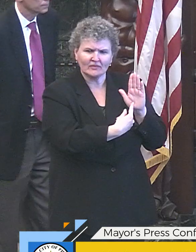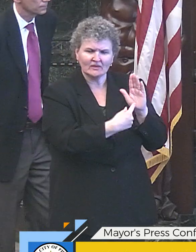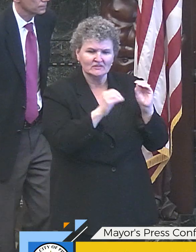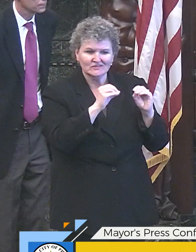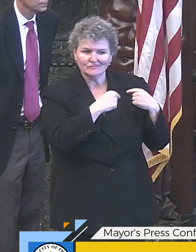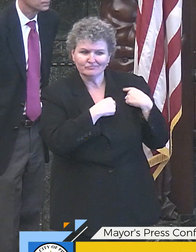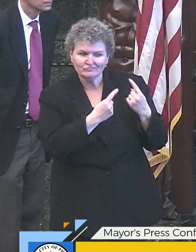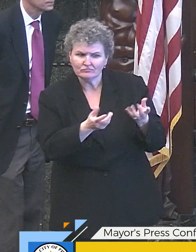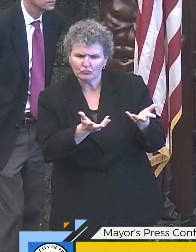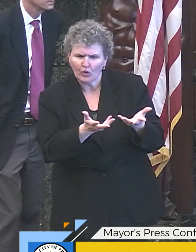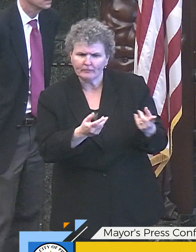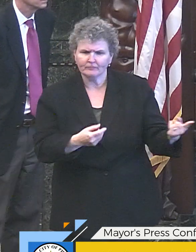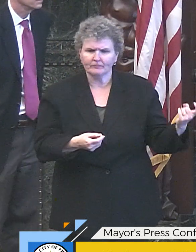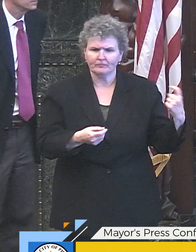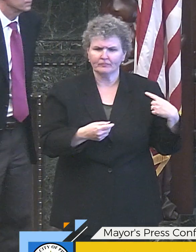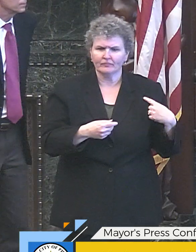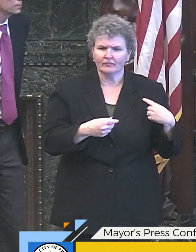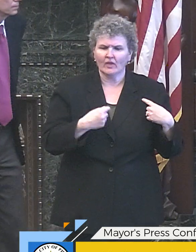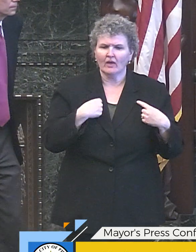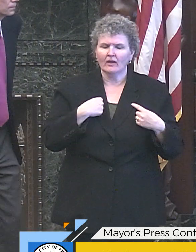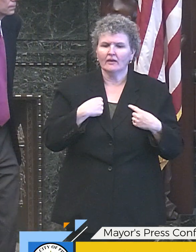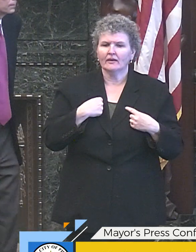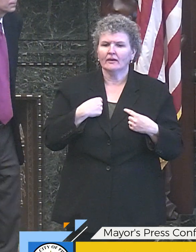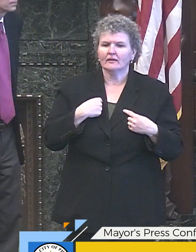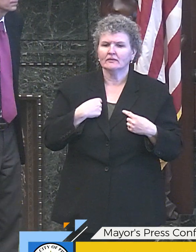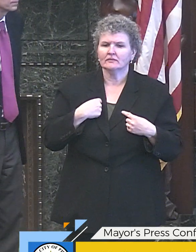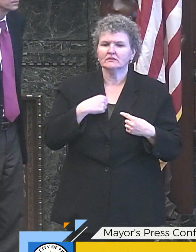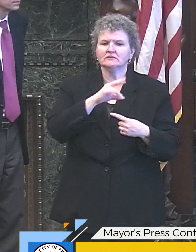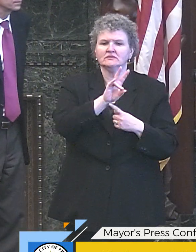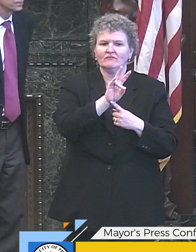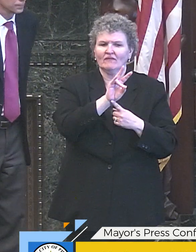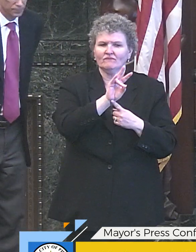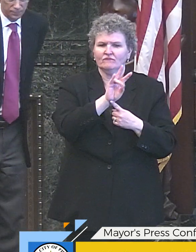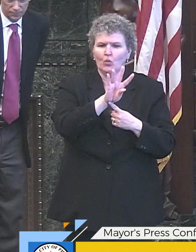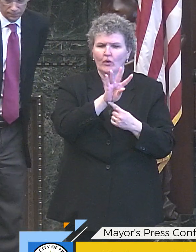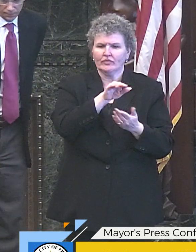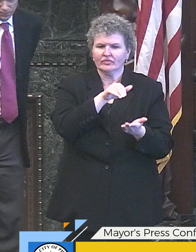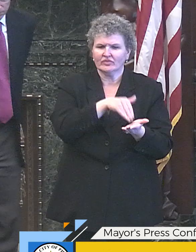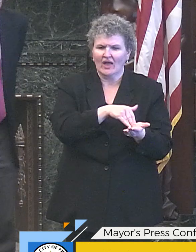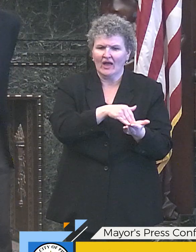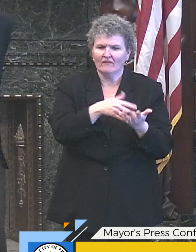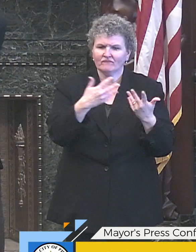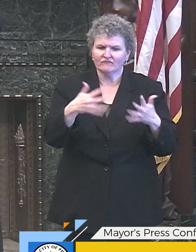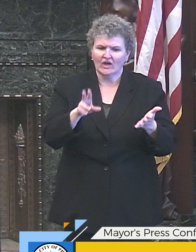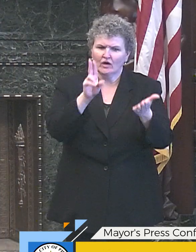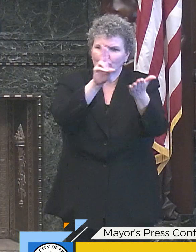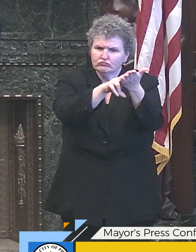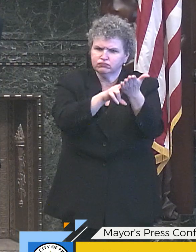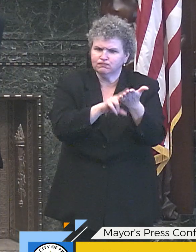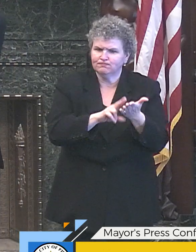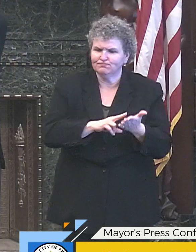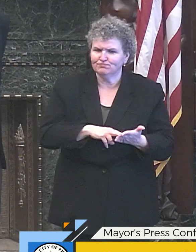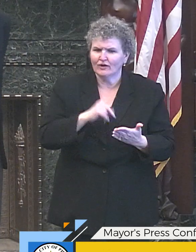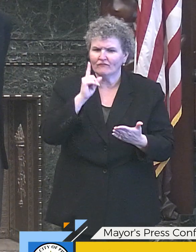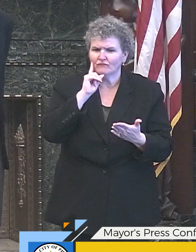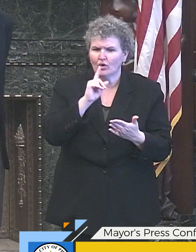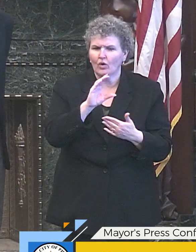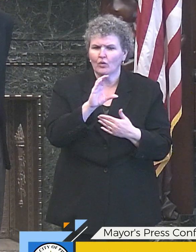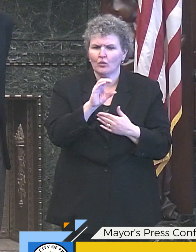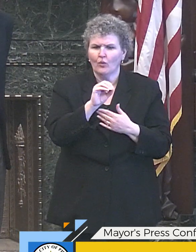So first, before I forget, 74,000 are the number of people who have signed up for the COVID PHL text